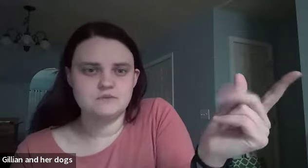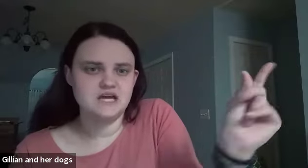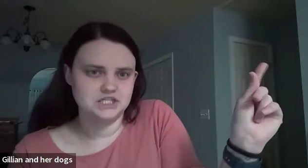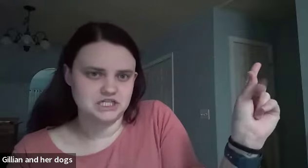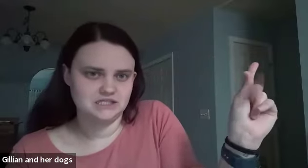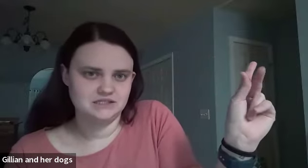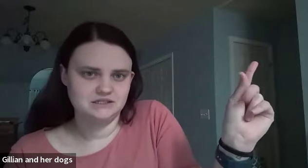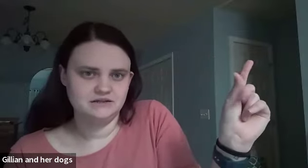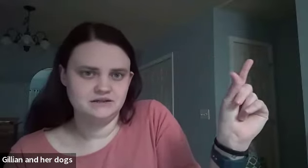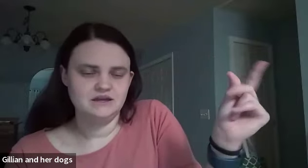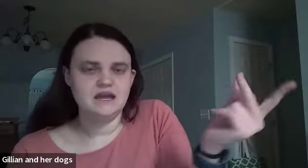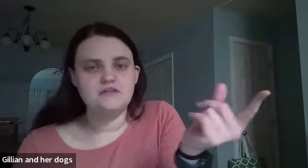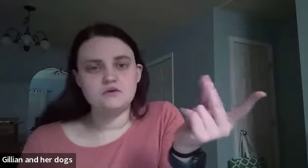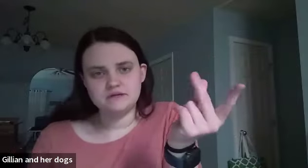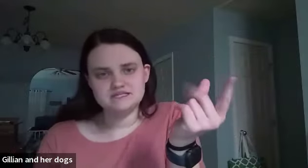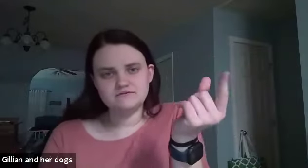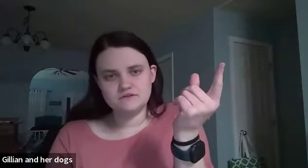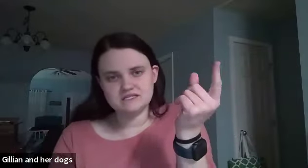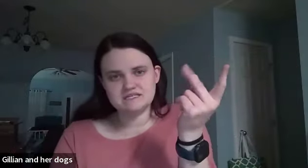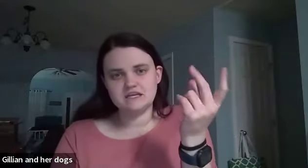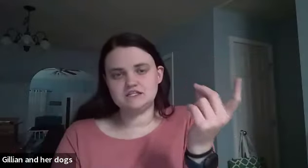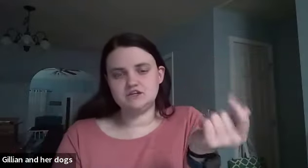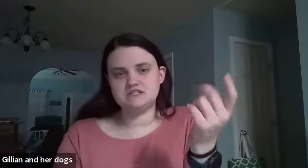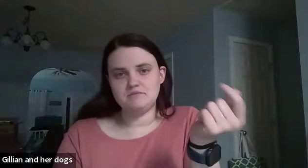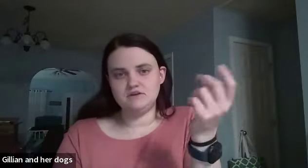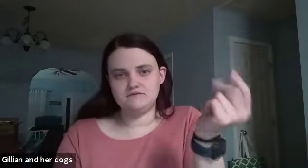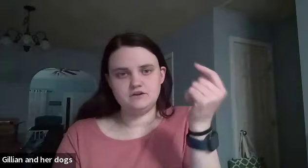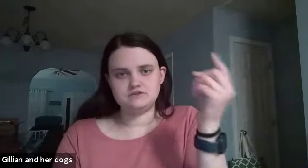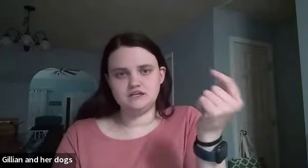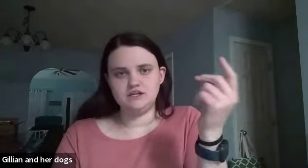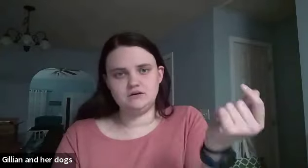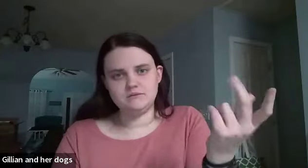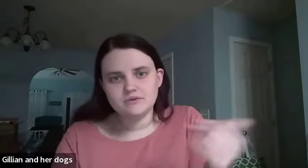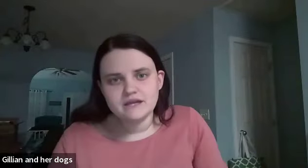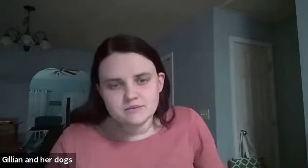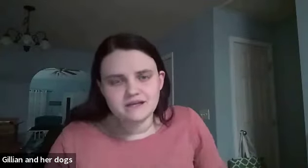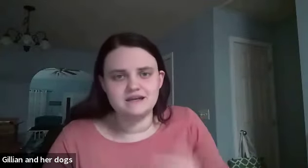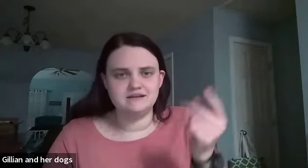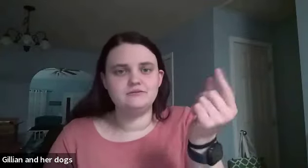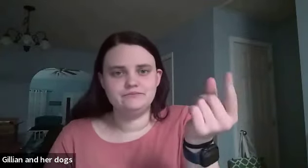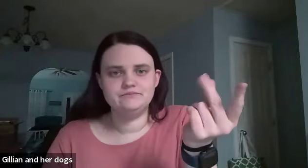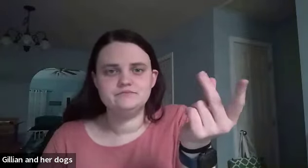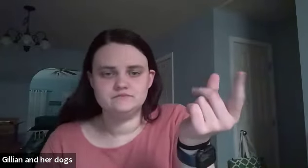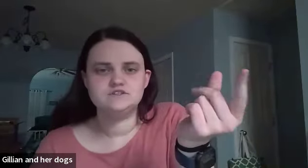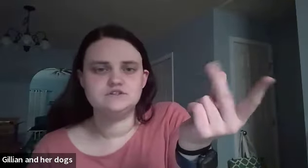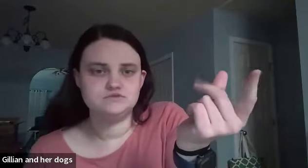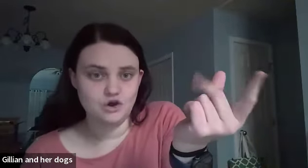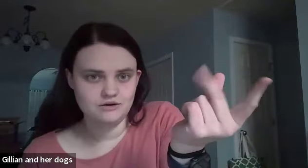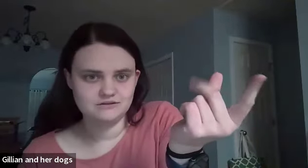thumb touching. And the reason for this is like it's like you're snapping your fingers, like, come here, boy, kind of deal. So dog,